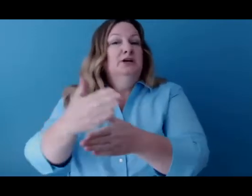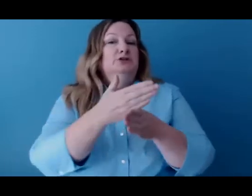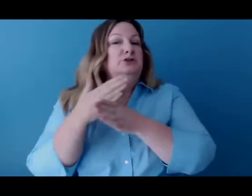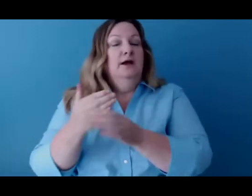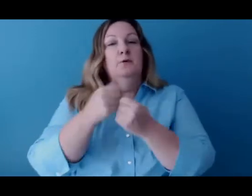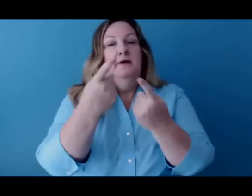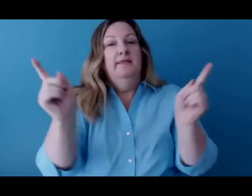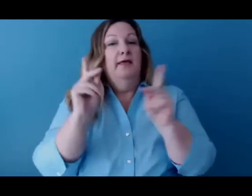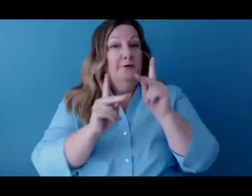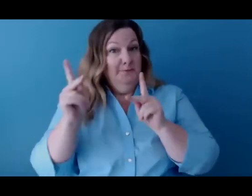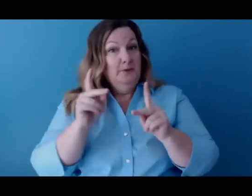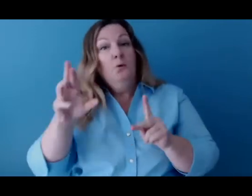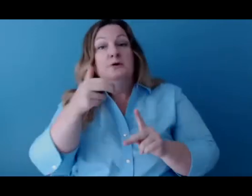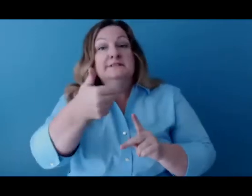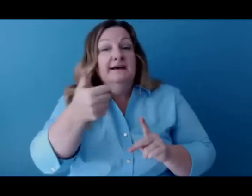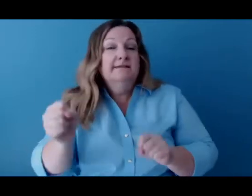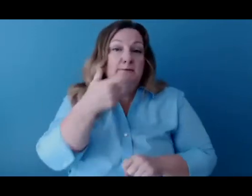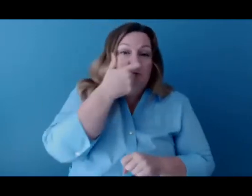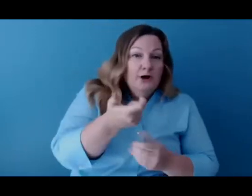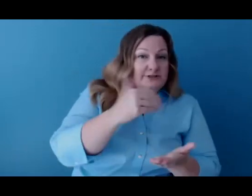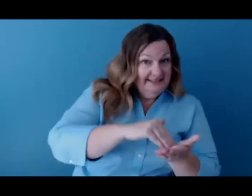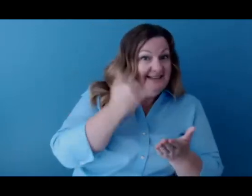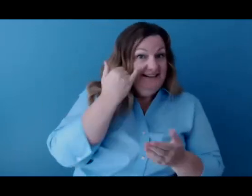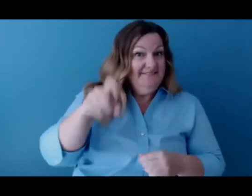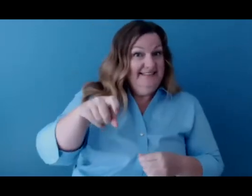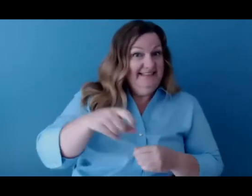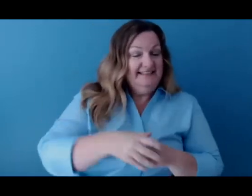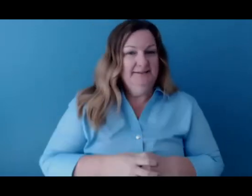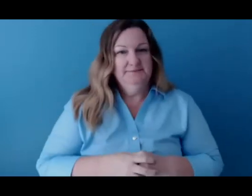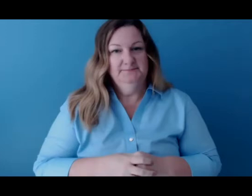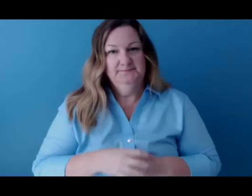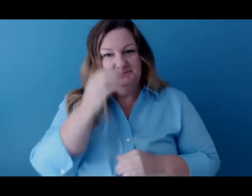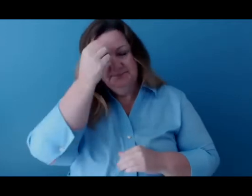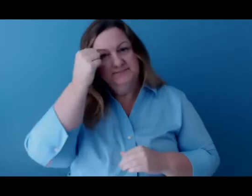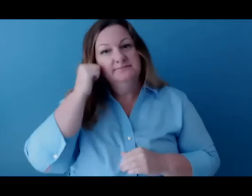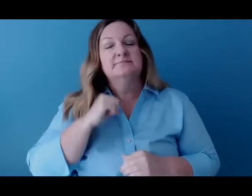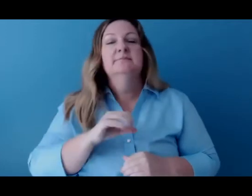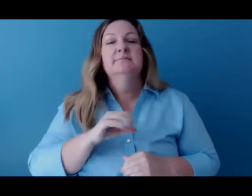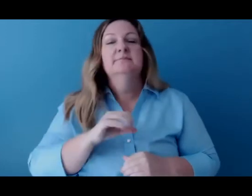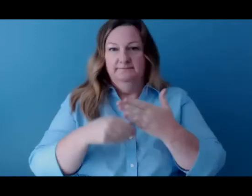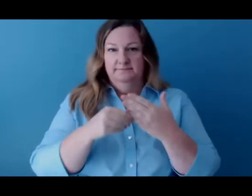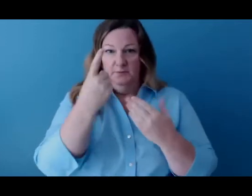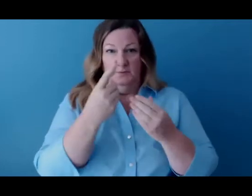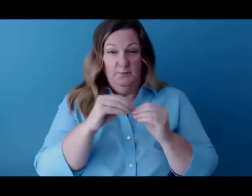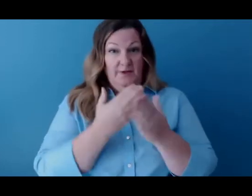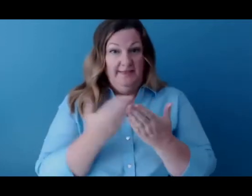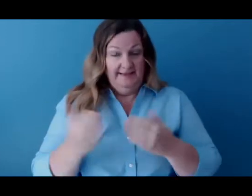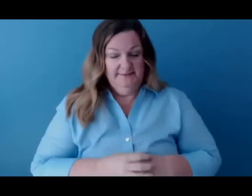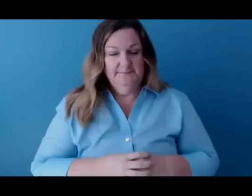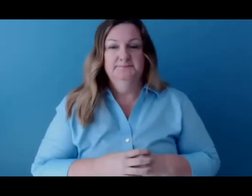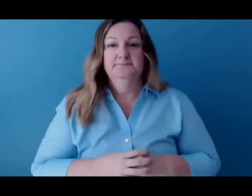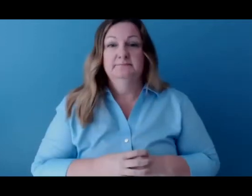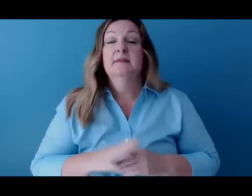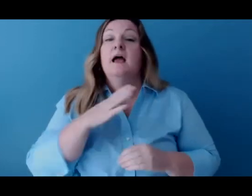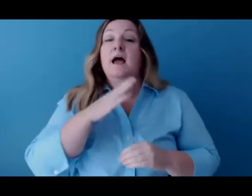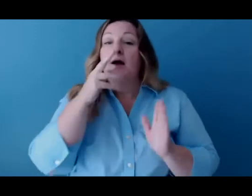if you missed anything. All right, and I will turn the time back. Oh, I'm so sorry, one more thing. I'm gonna be going ahead